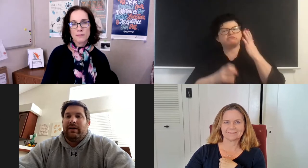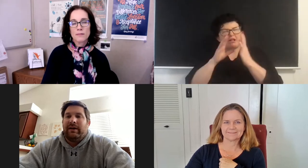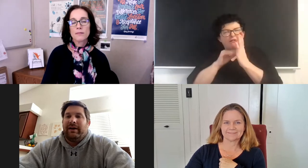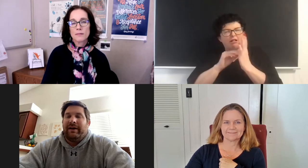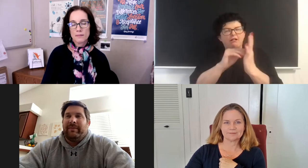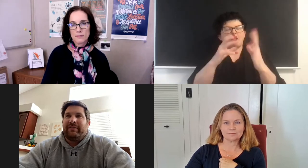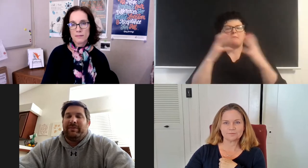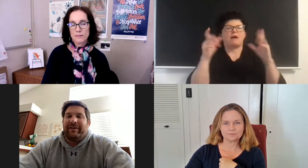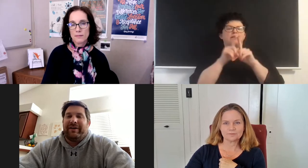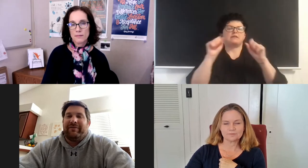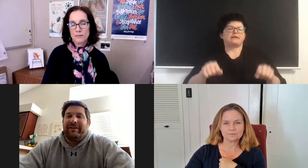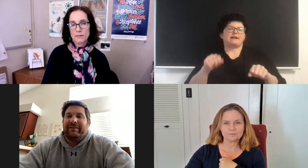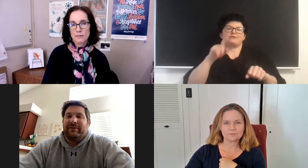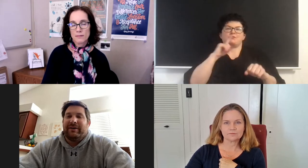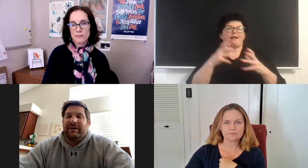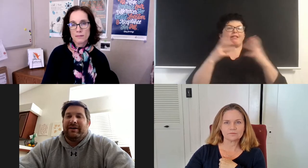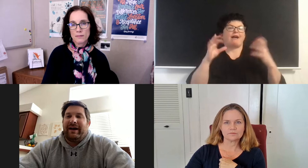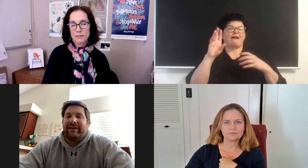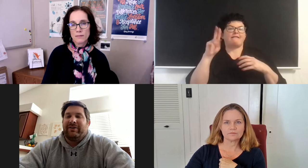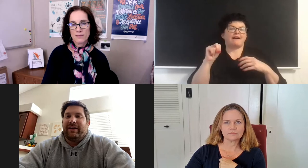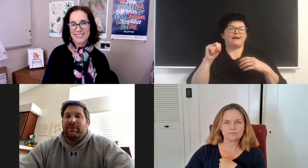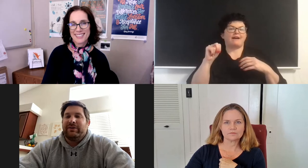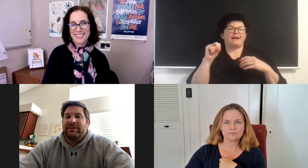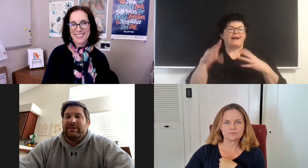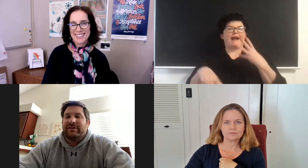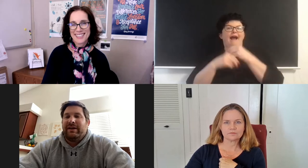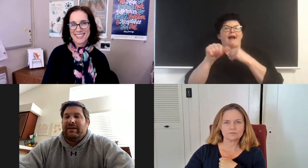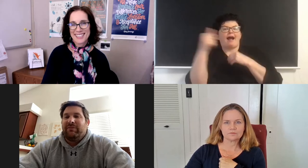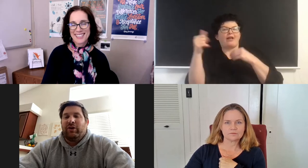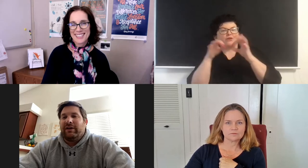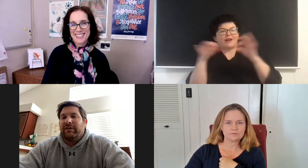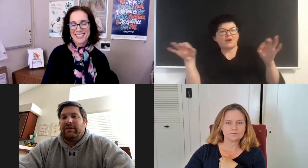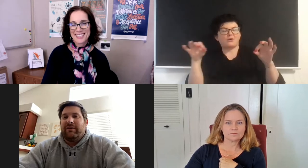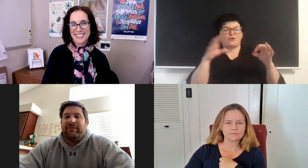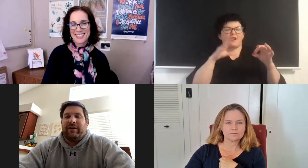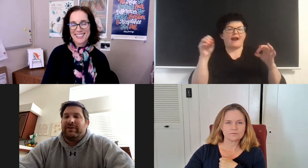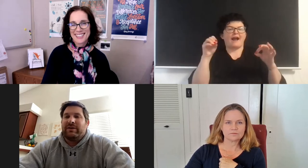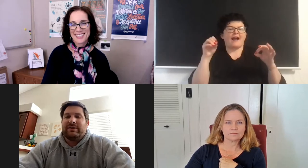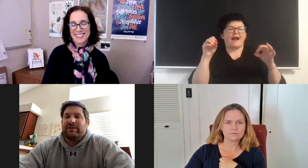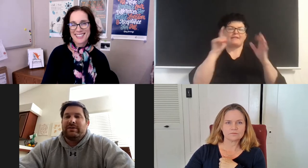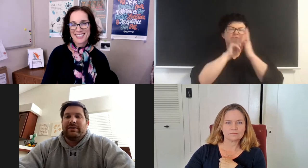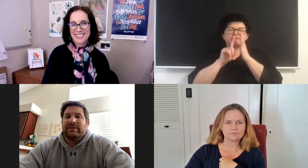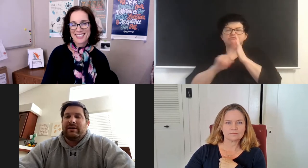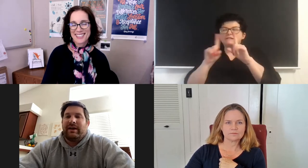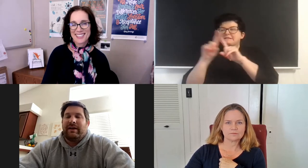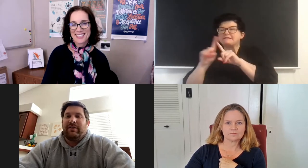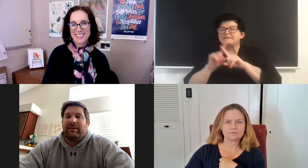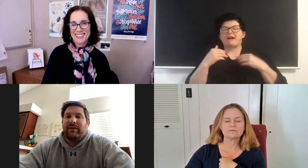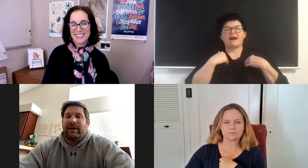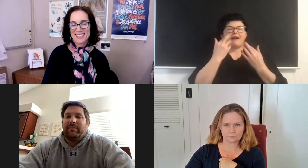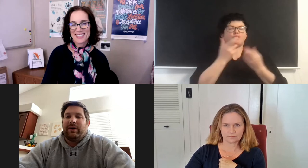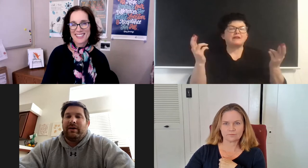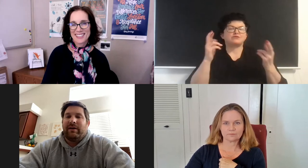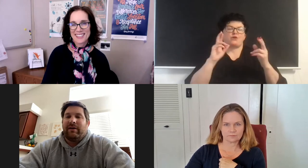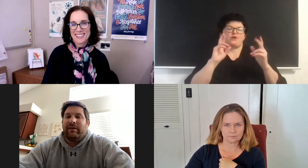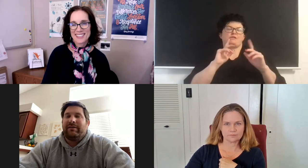can. And it's been a lot of fun to add another language and just look into the various resources and everything with